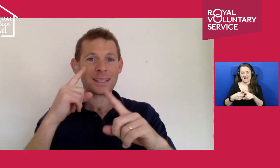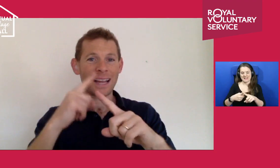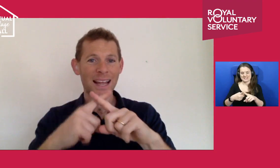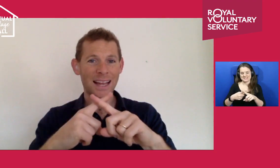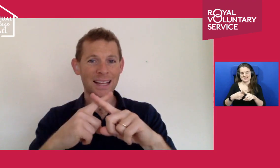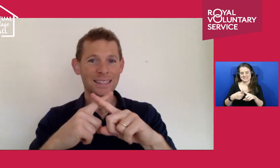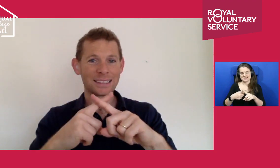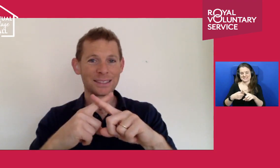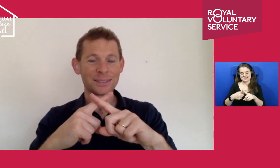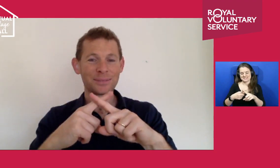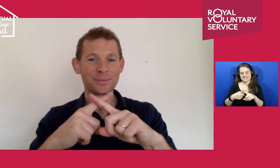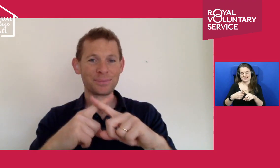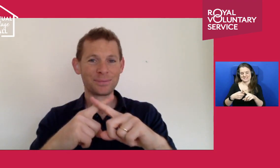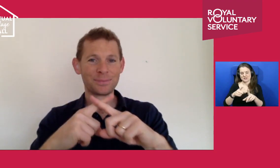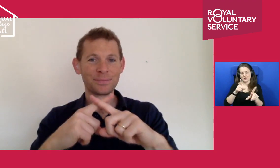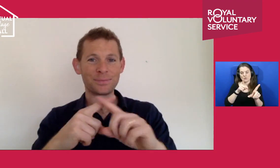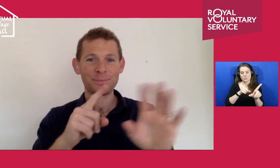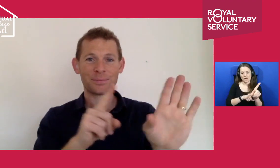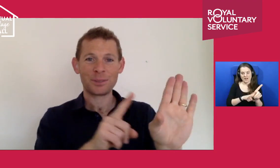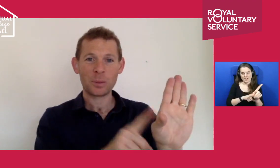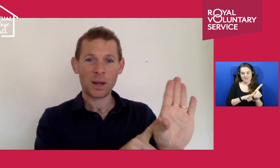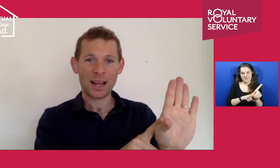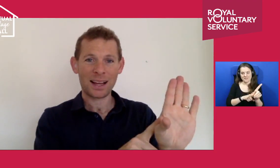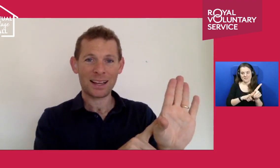X, Y,